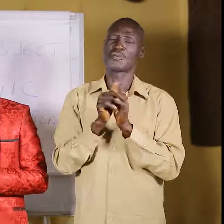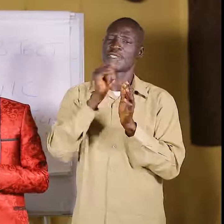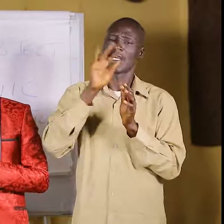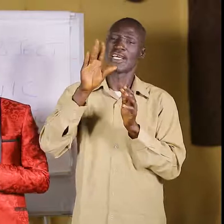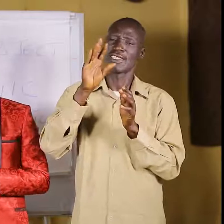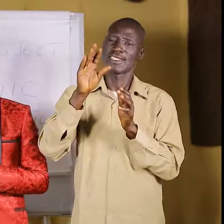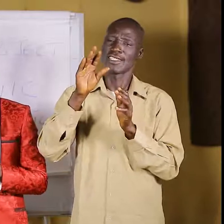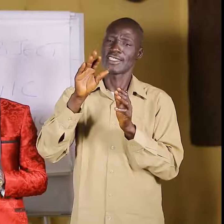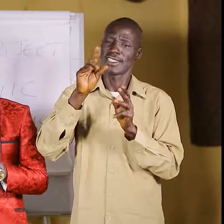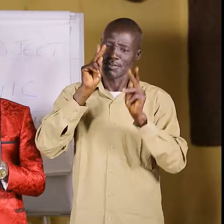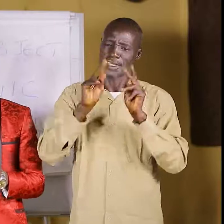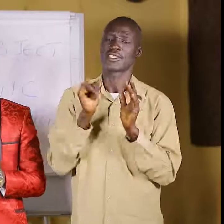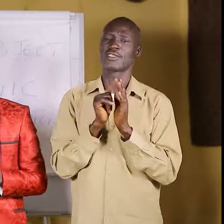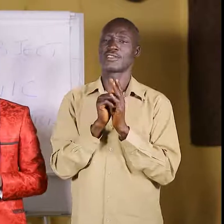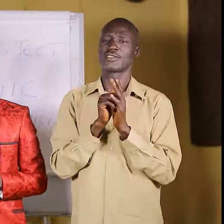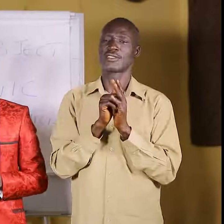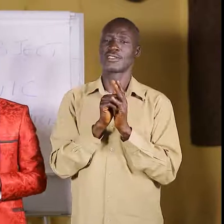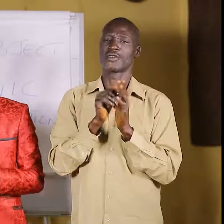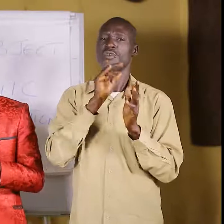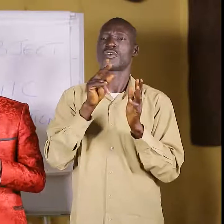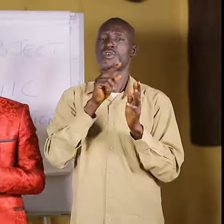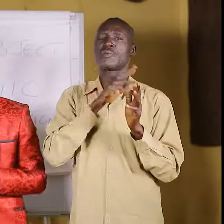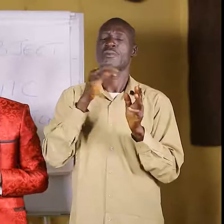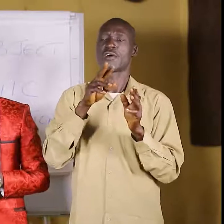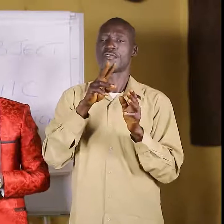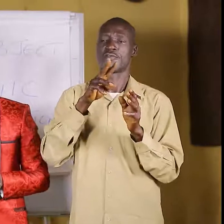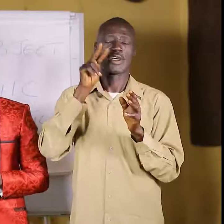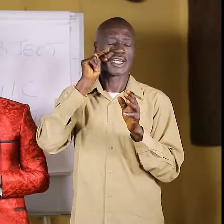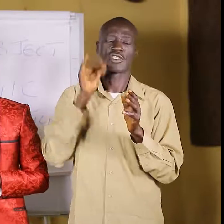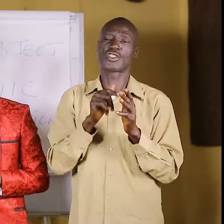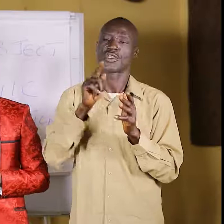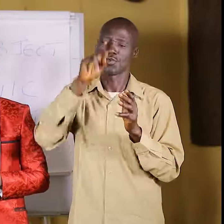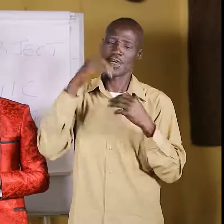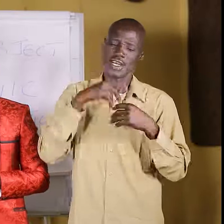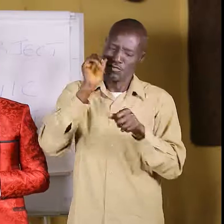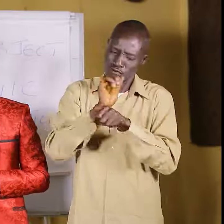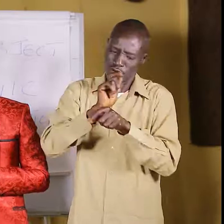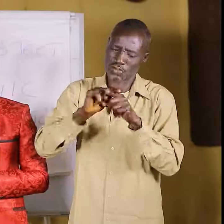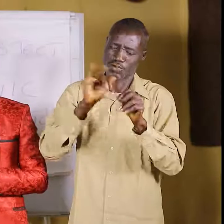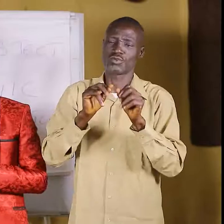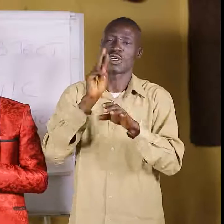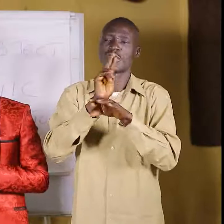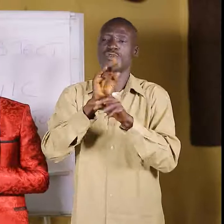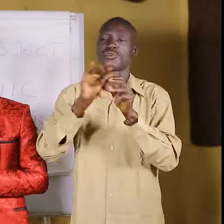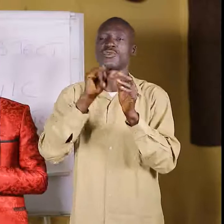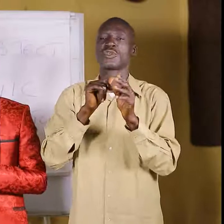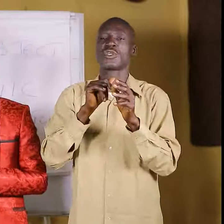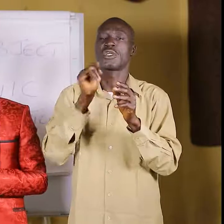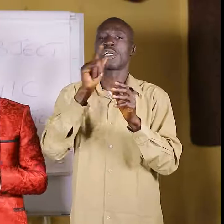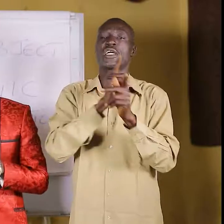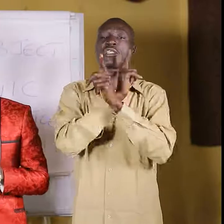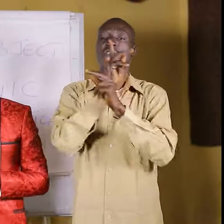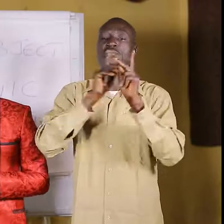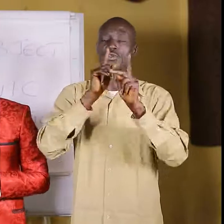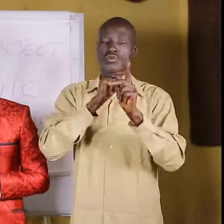of the Federal Republic of Nigeria, there are certain roles that you are supposed to play as a patriotic